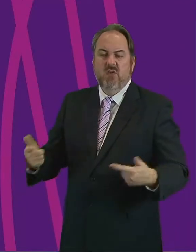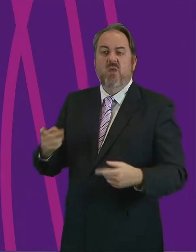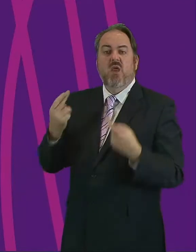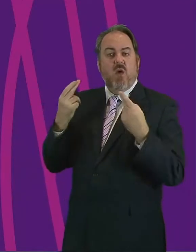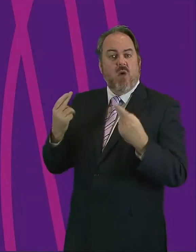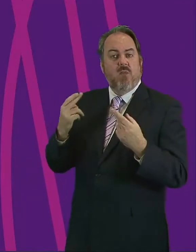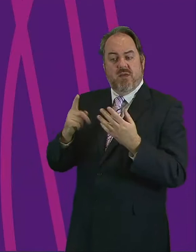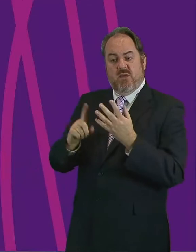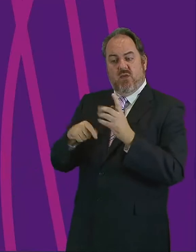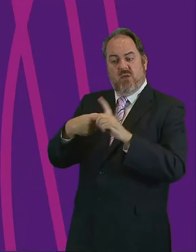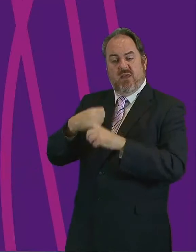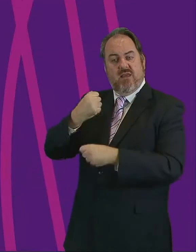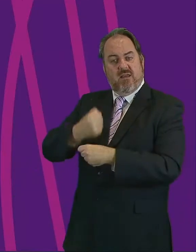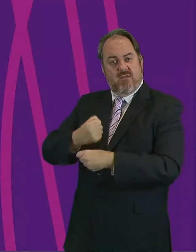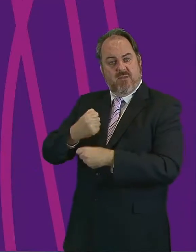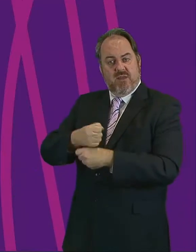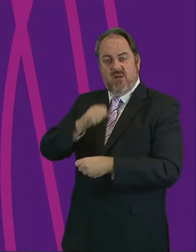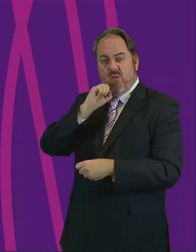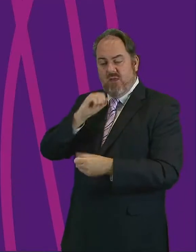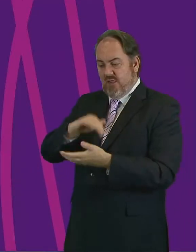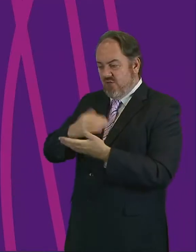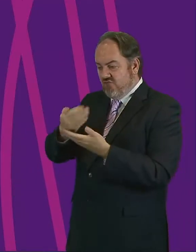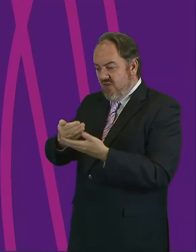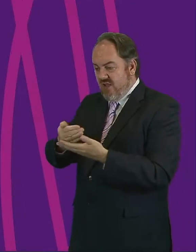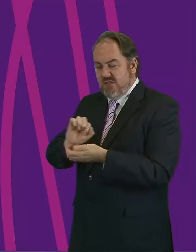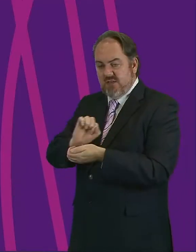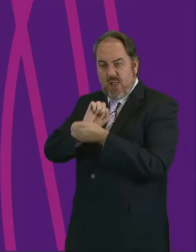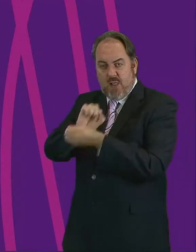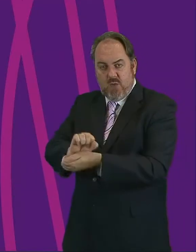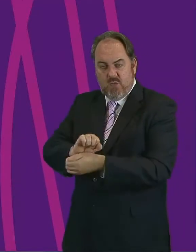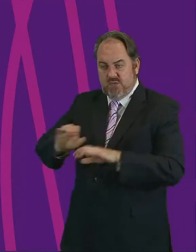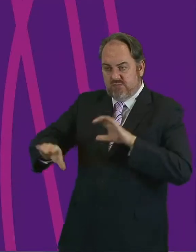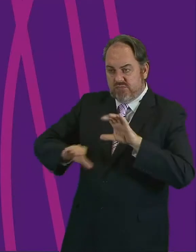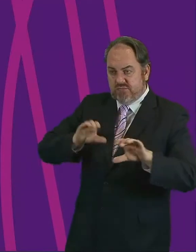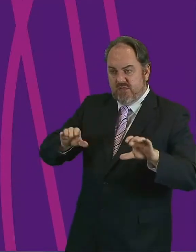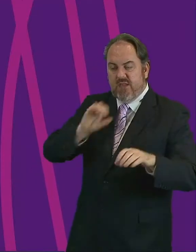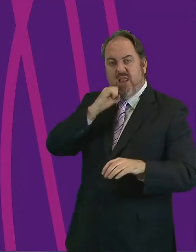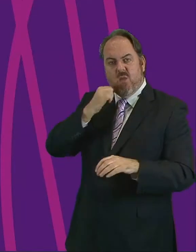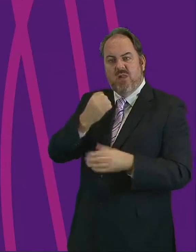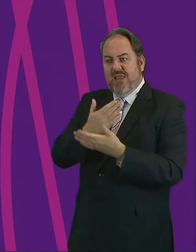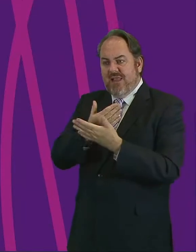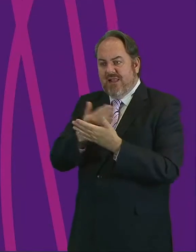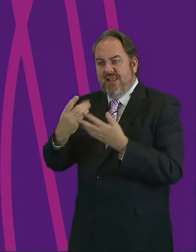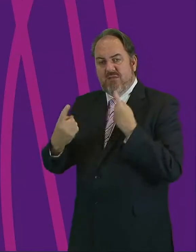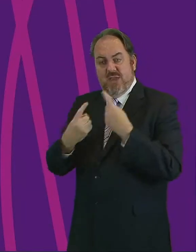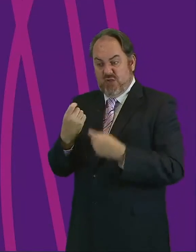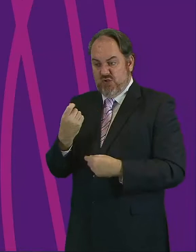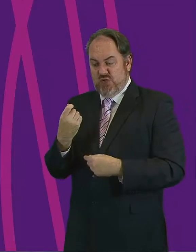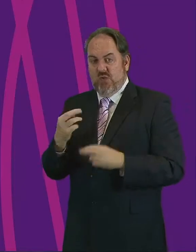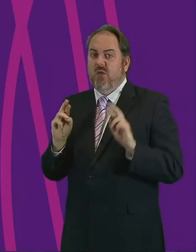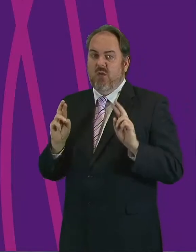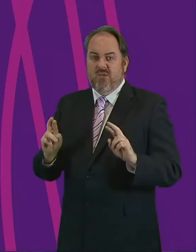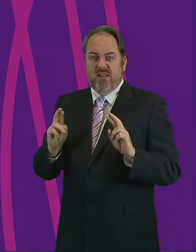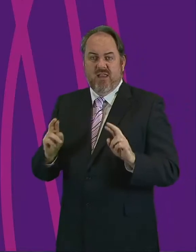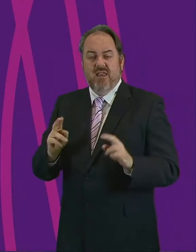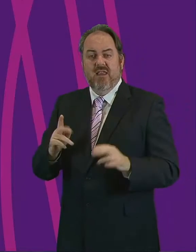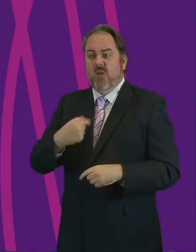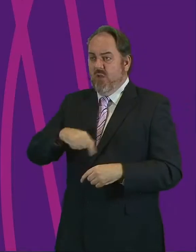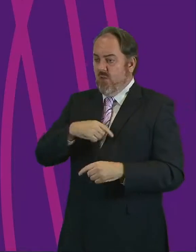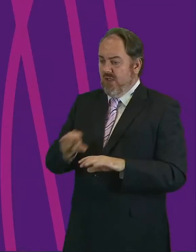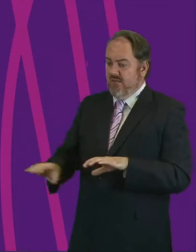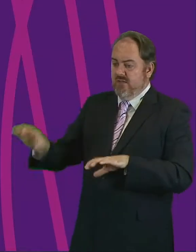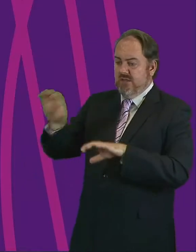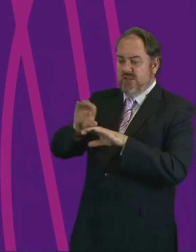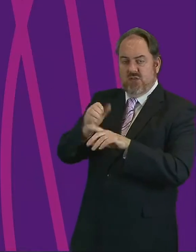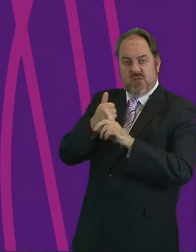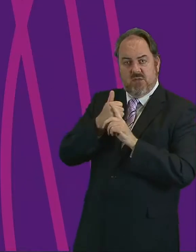share information on how the grants and loans will work, following which we will establish the best means to provide additional support to